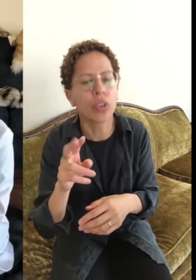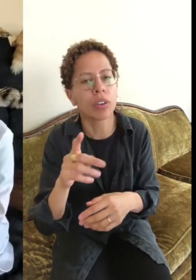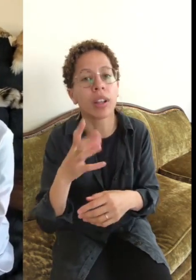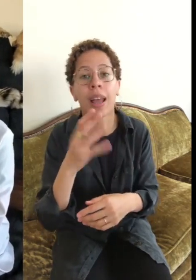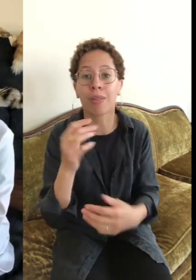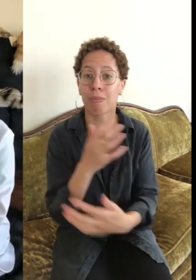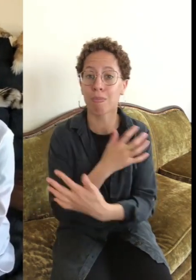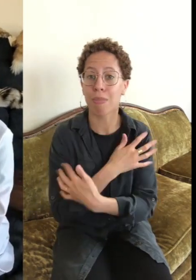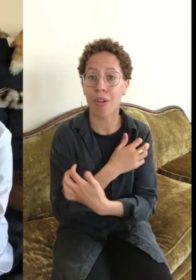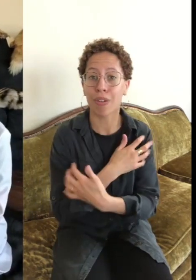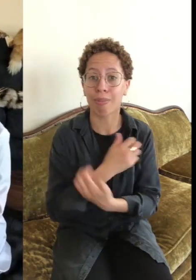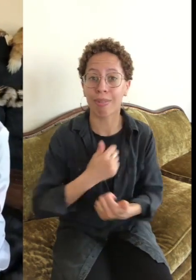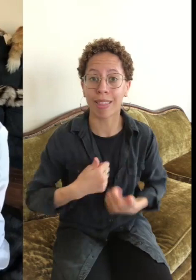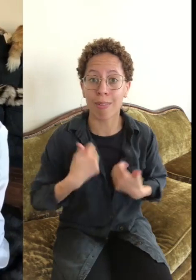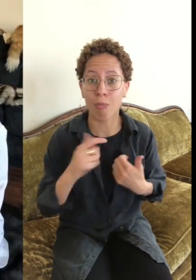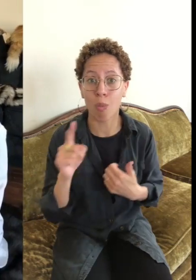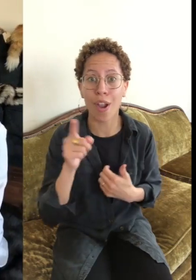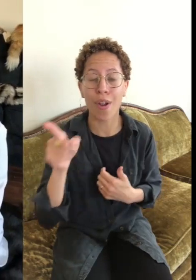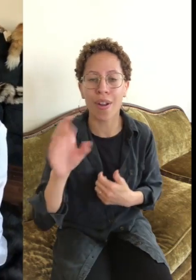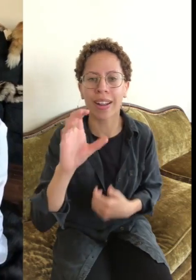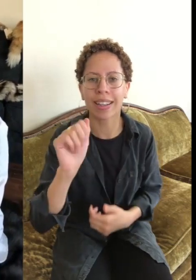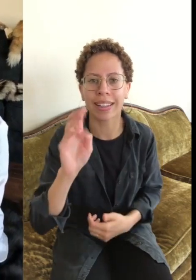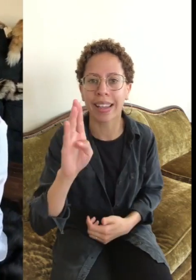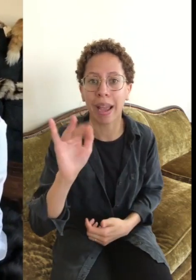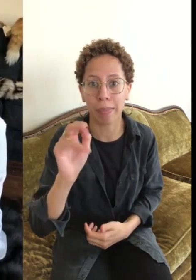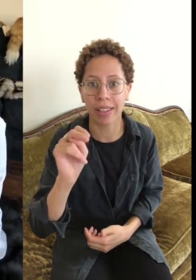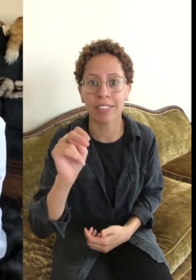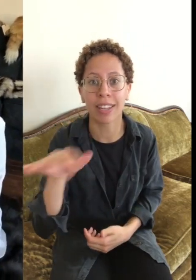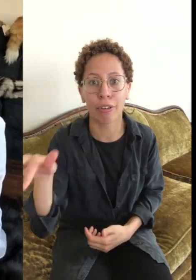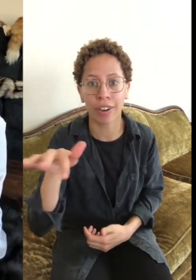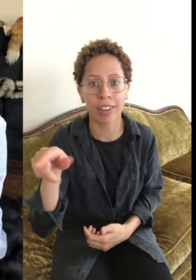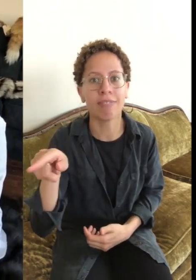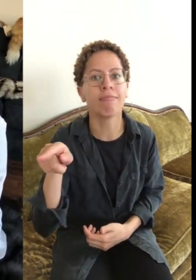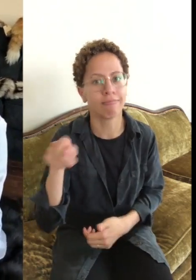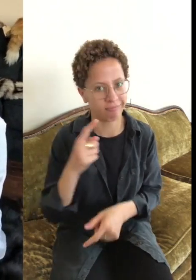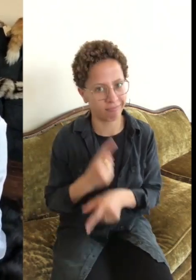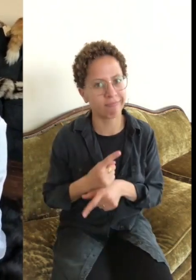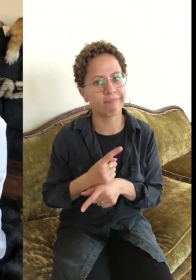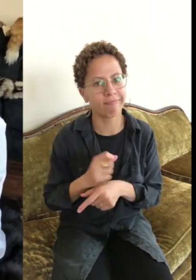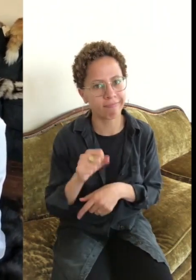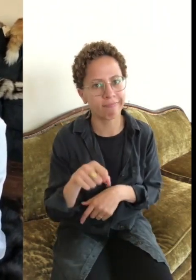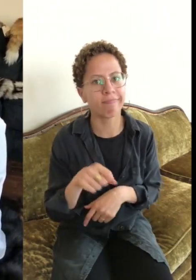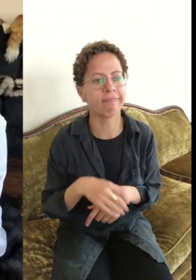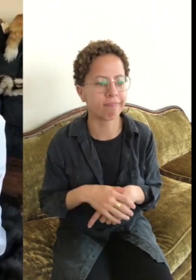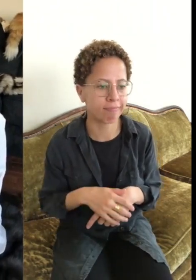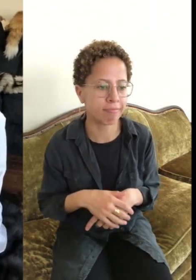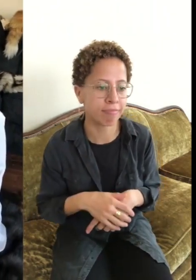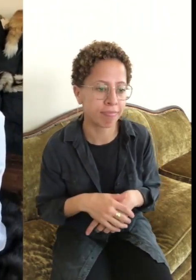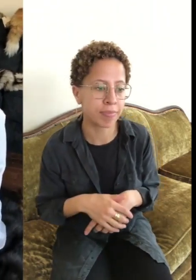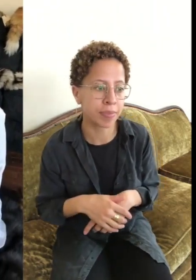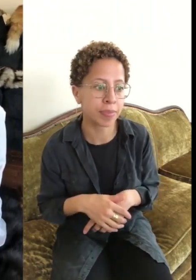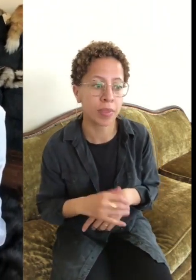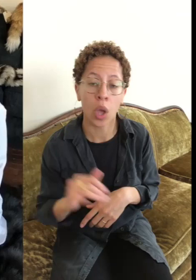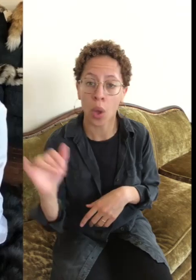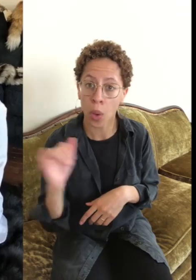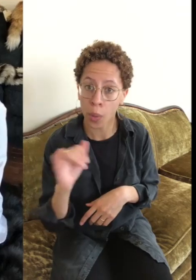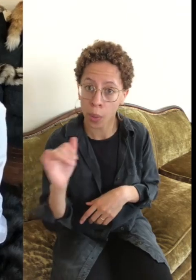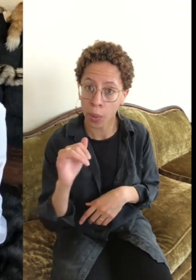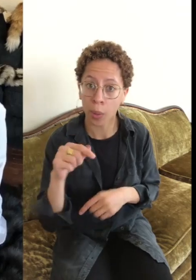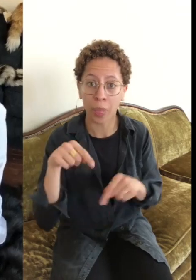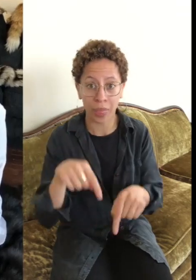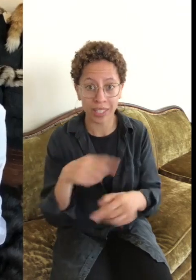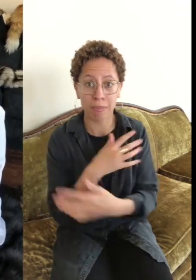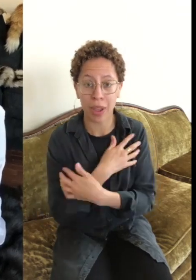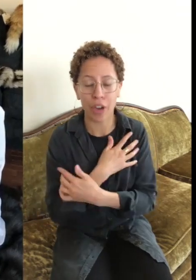have a comment that there's bears at the cabin as well. Yeah, that happens as well. I'd also like to note